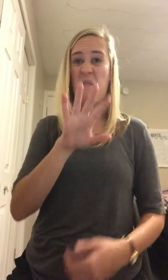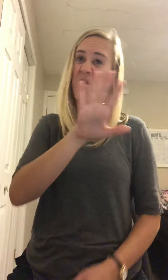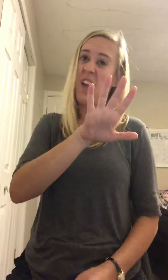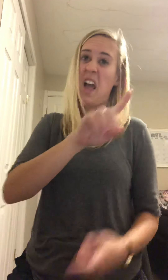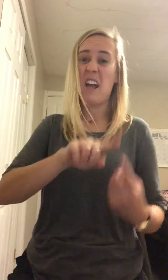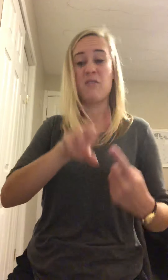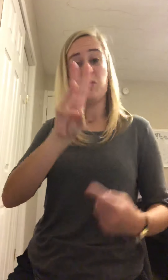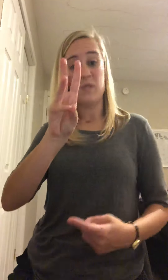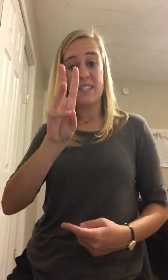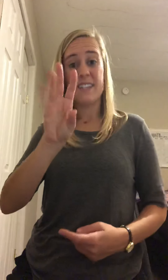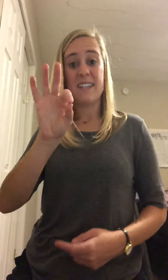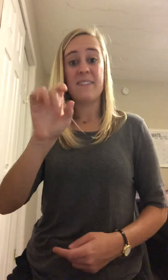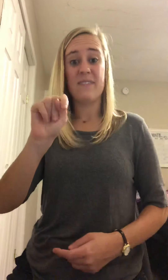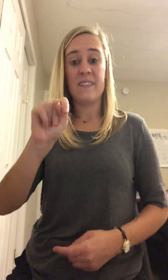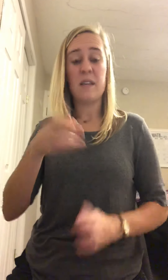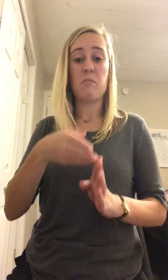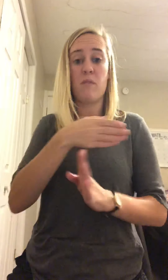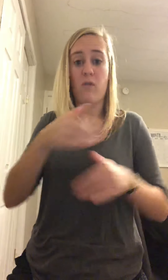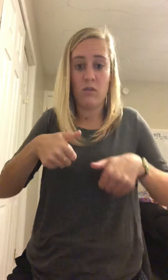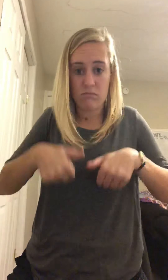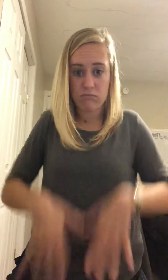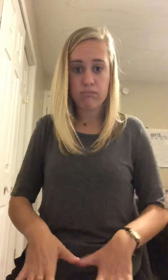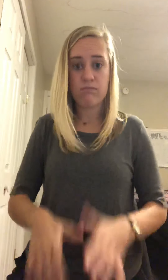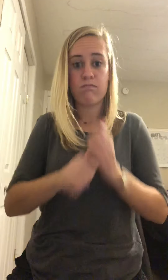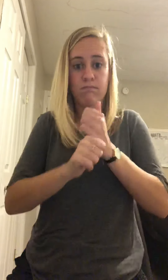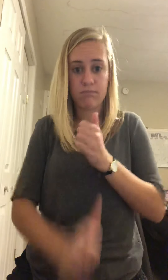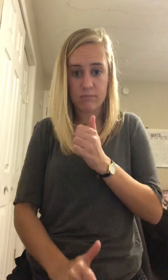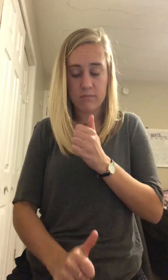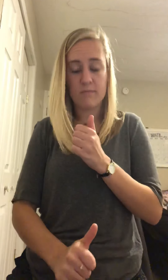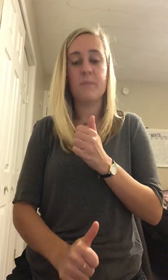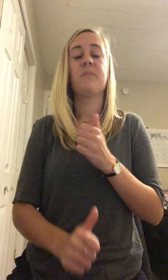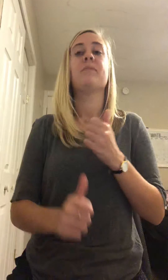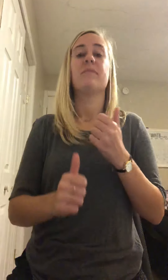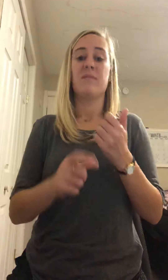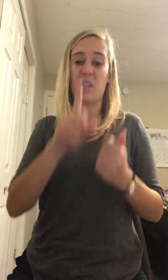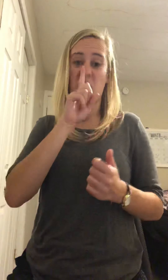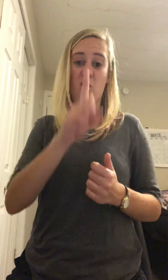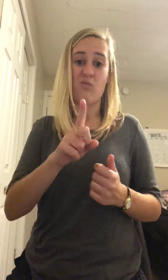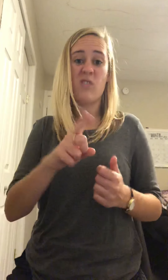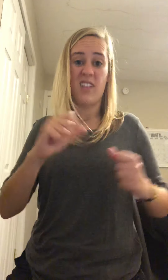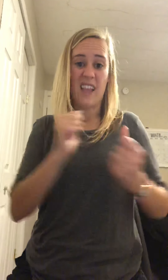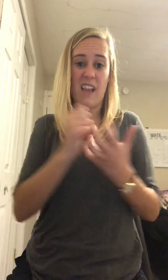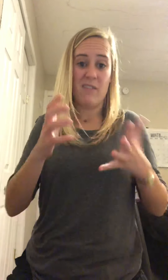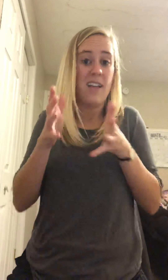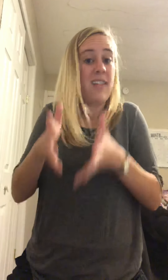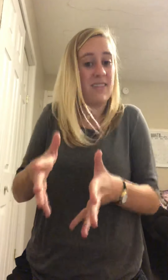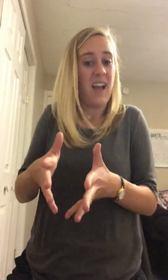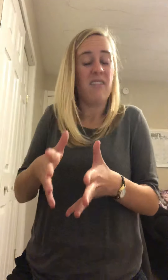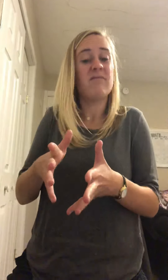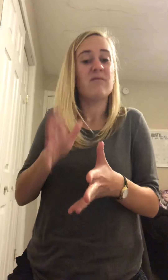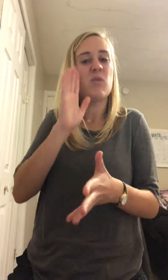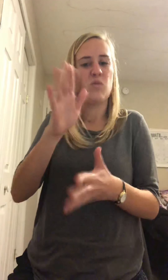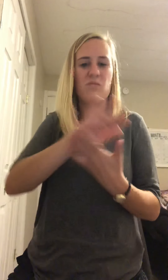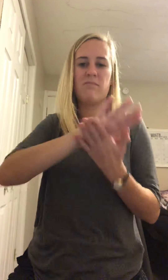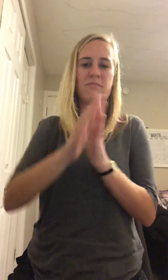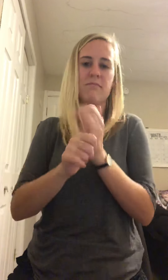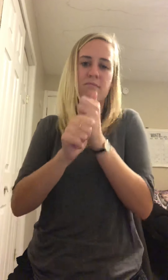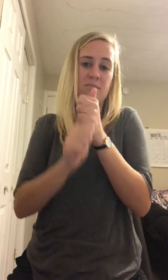feces. Not everything that comes into your body is digestible in the stomach or the small intestine, and not everything is absorbable.